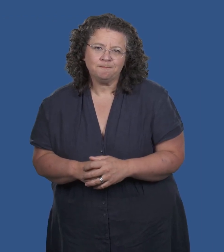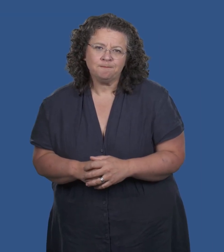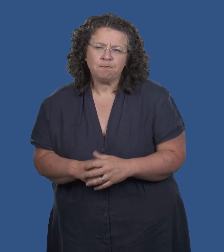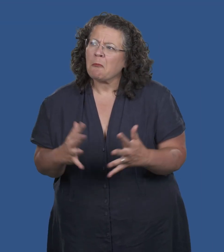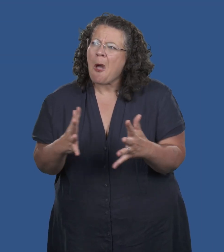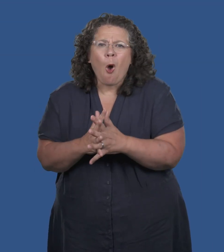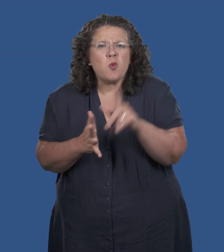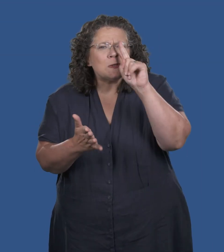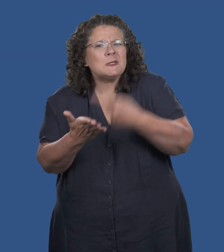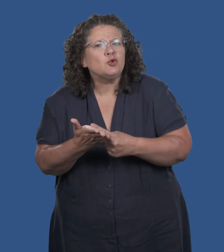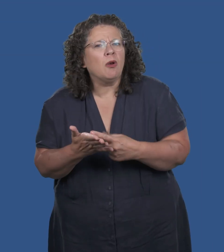How are decisions made?